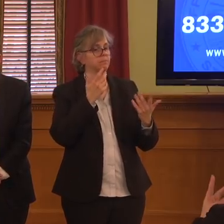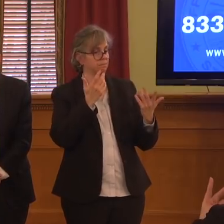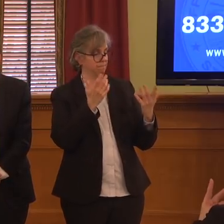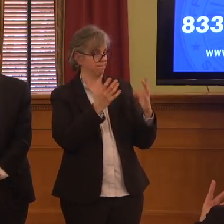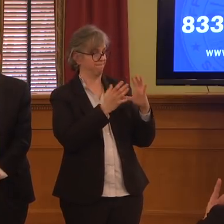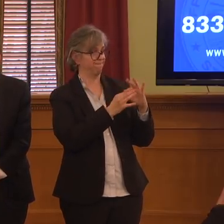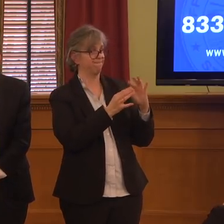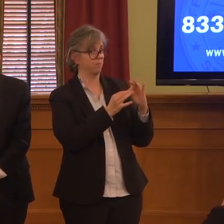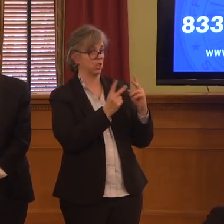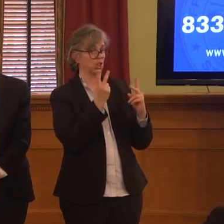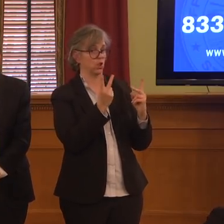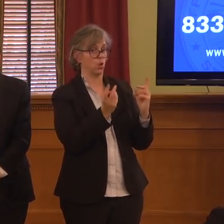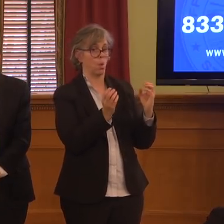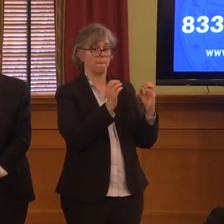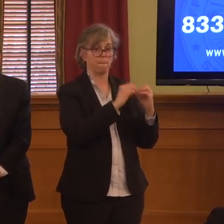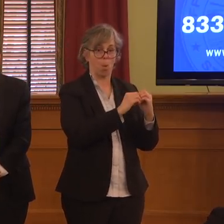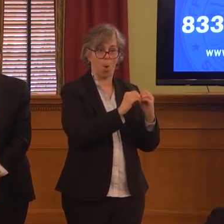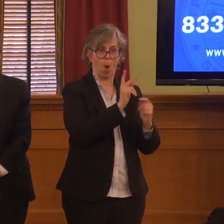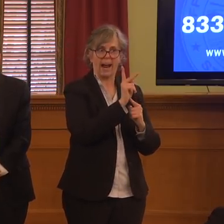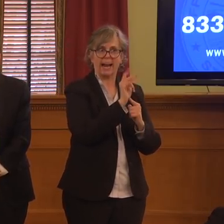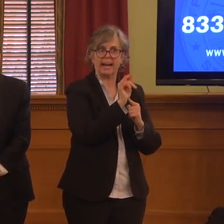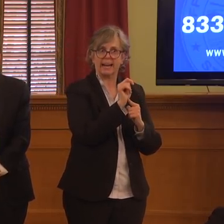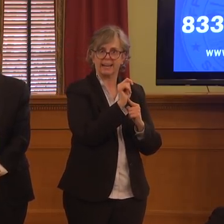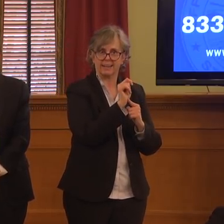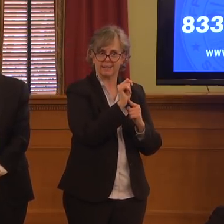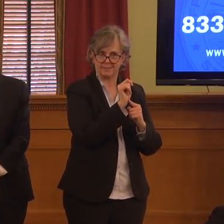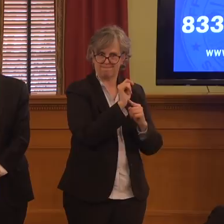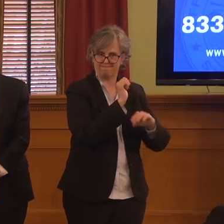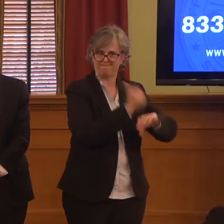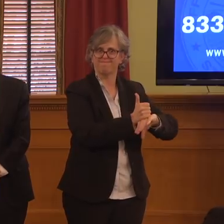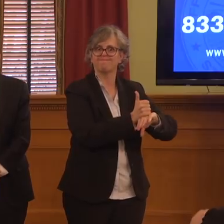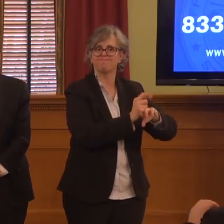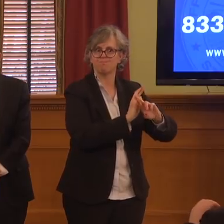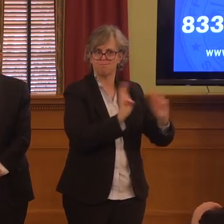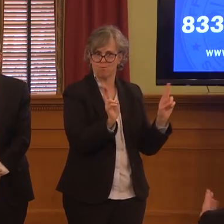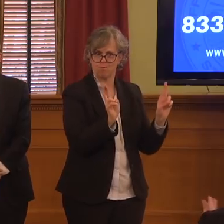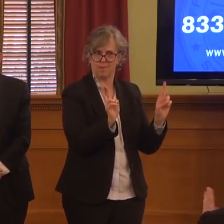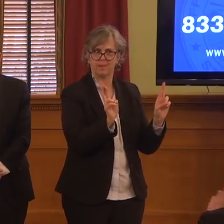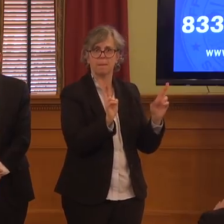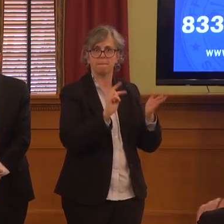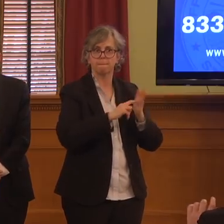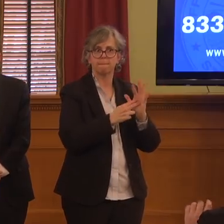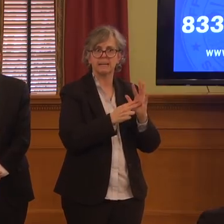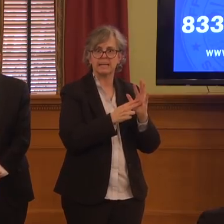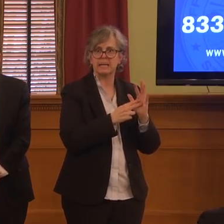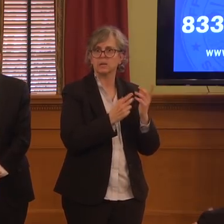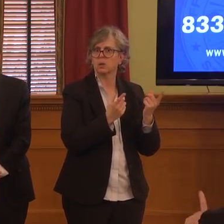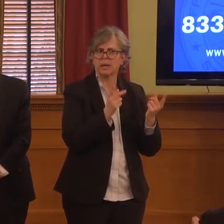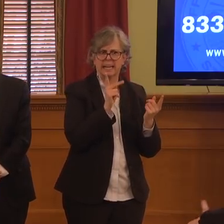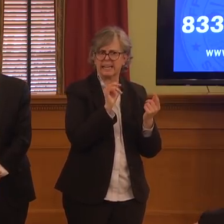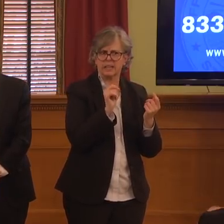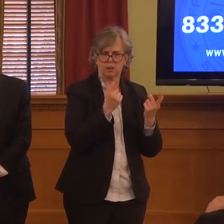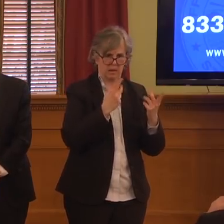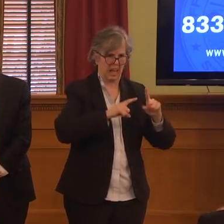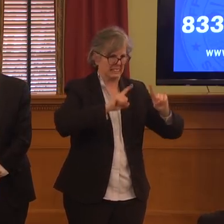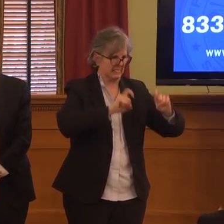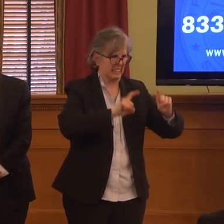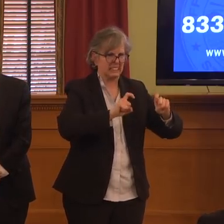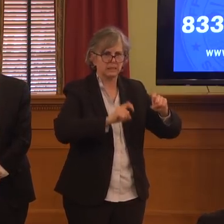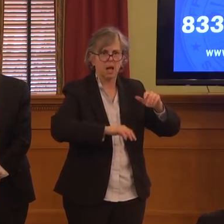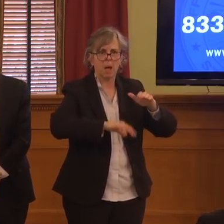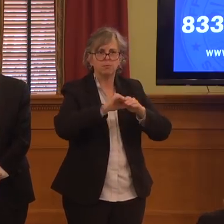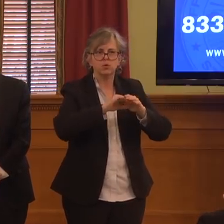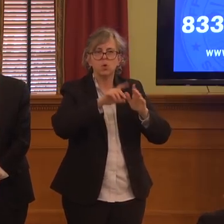makes our capacity upwards of 1,200 to 1,500 people who can be tested, and our lab is going to